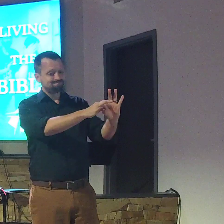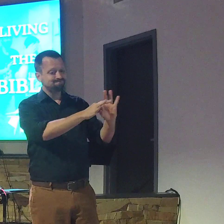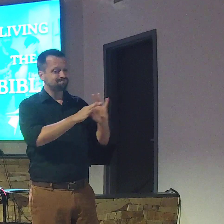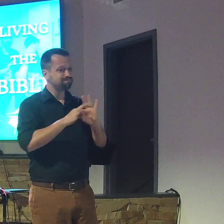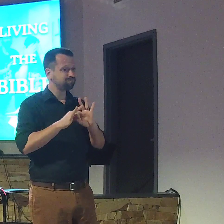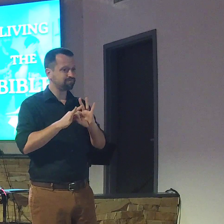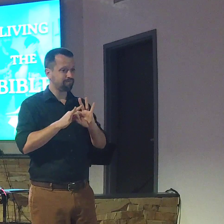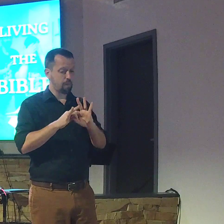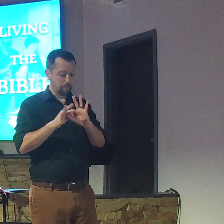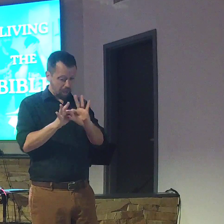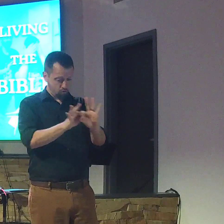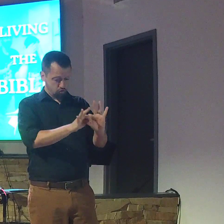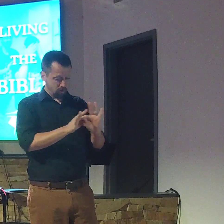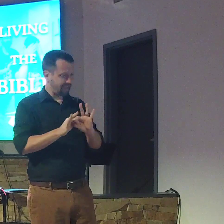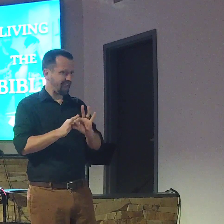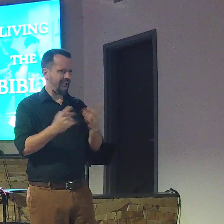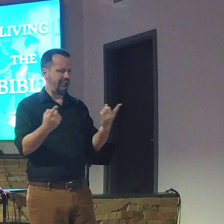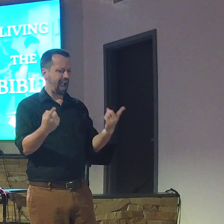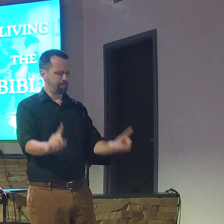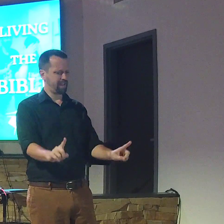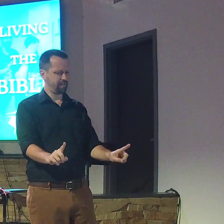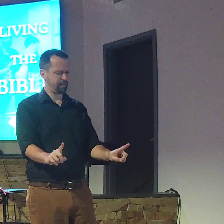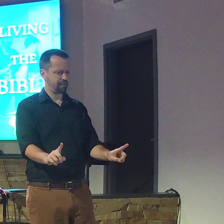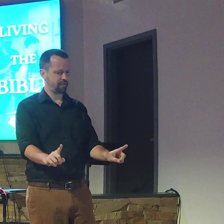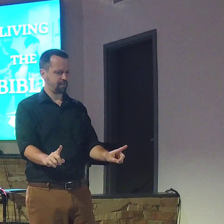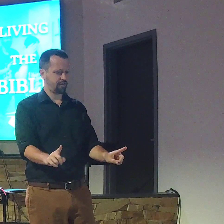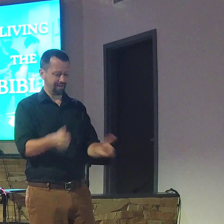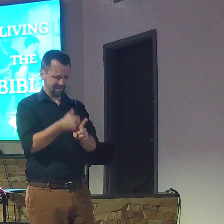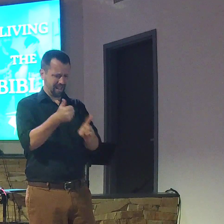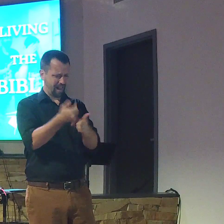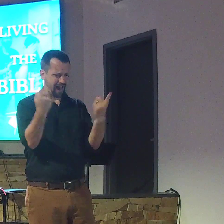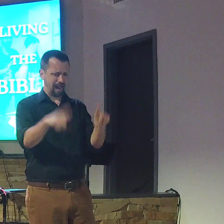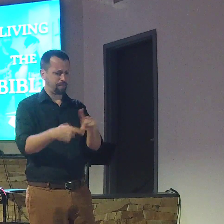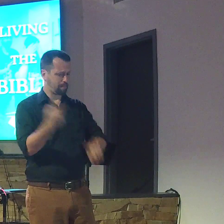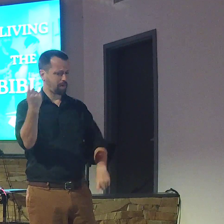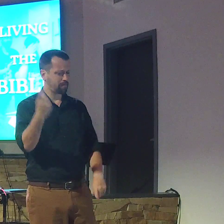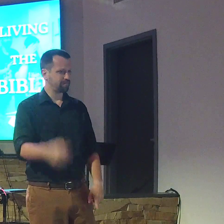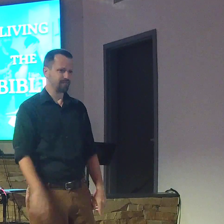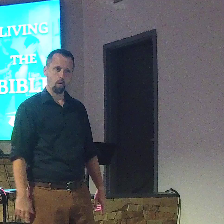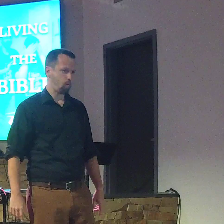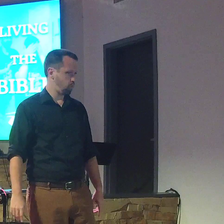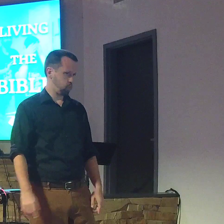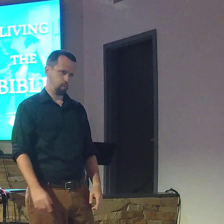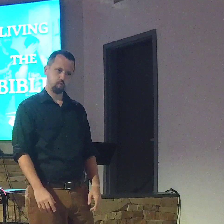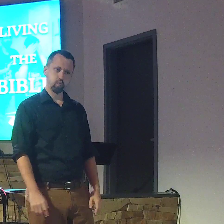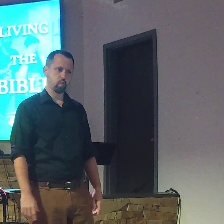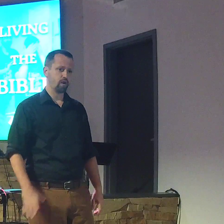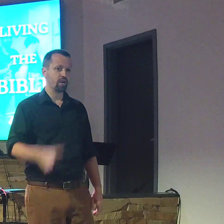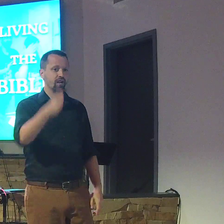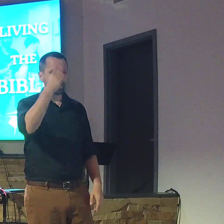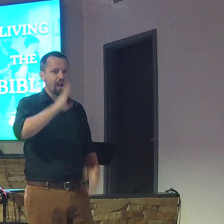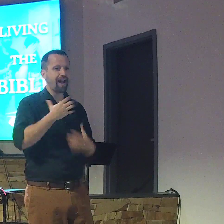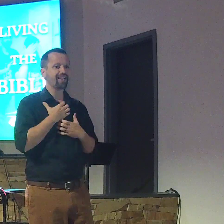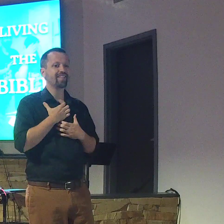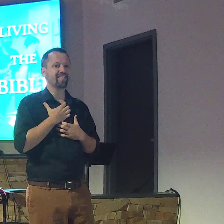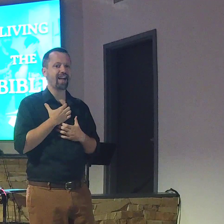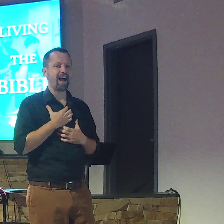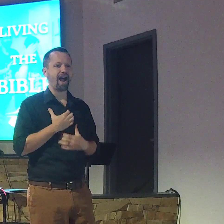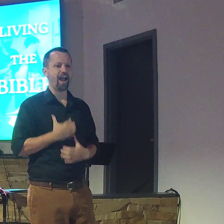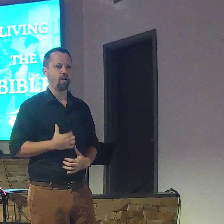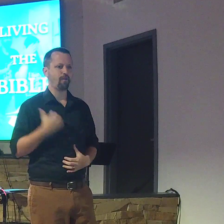unity isn't a given. It doesn't happen automatically. It's something that God desires in our life to do, but